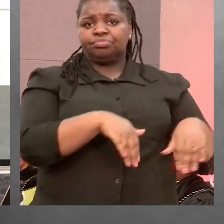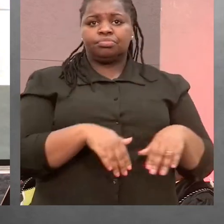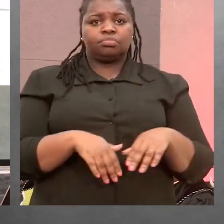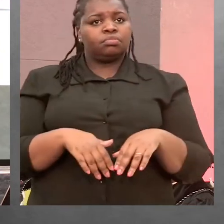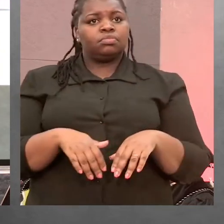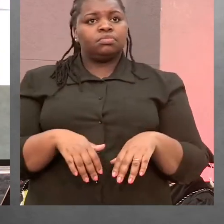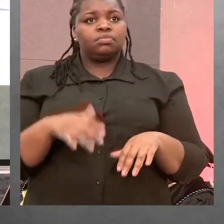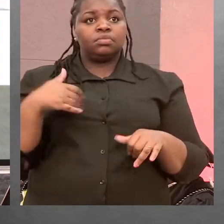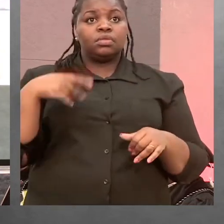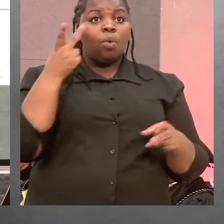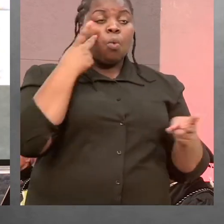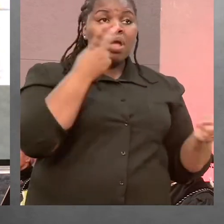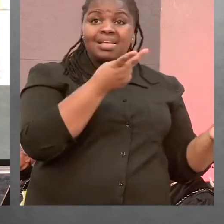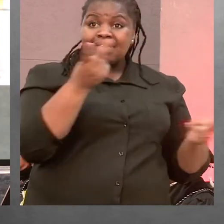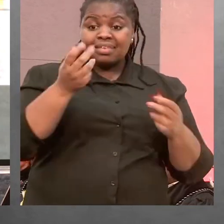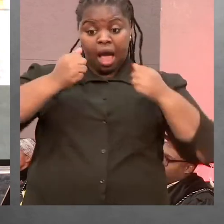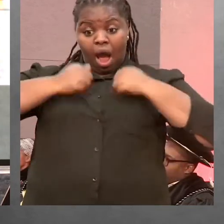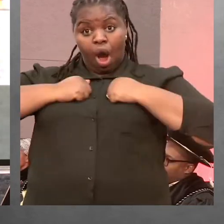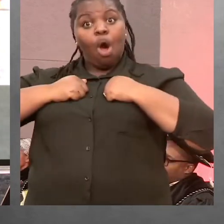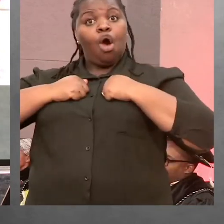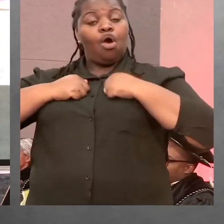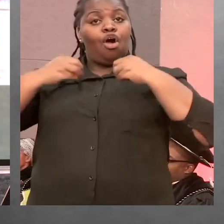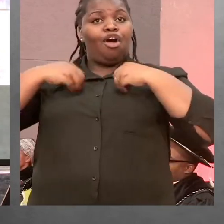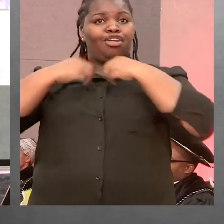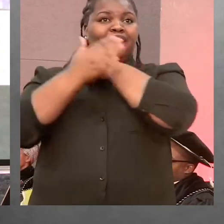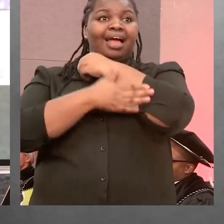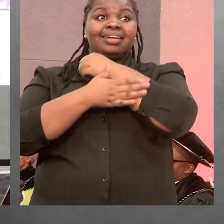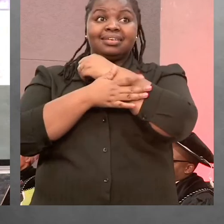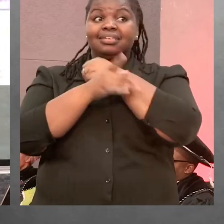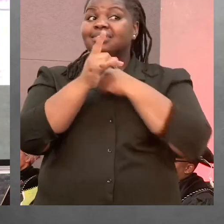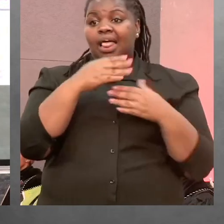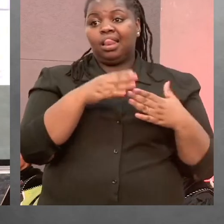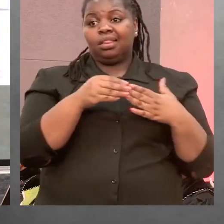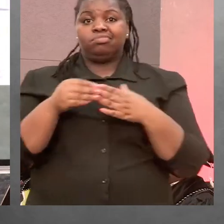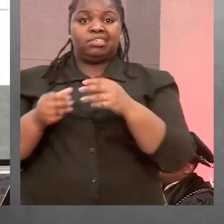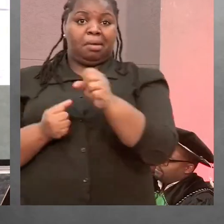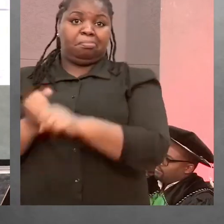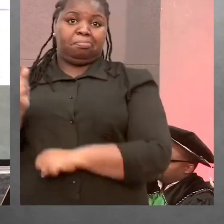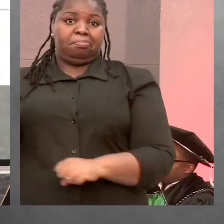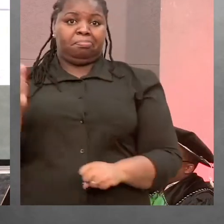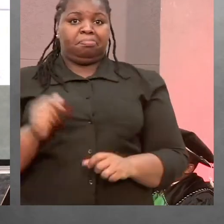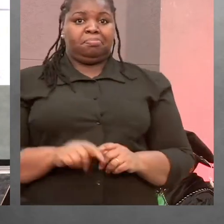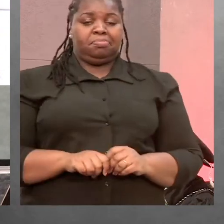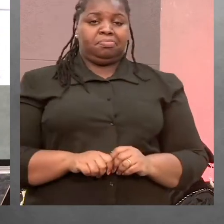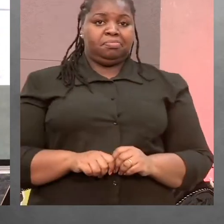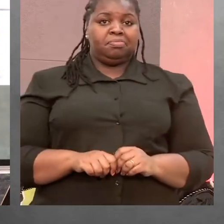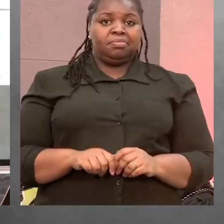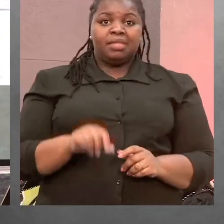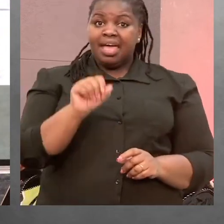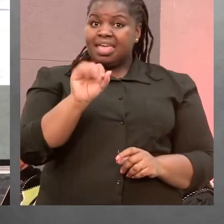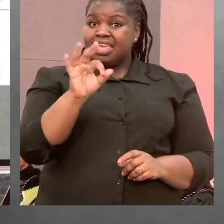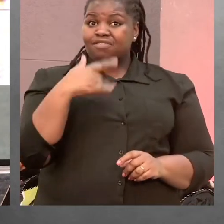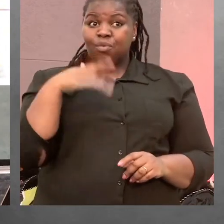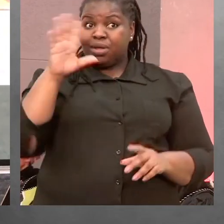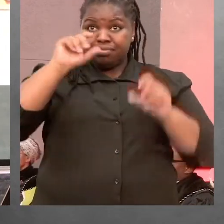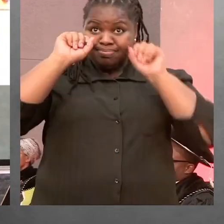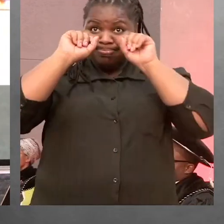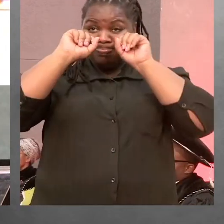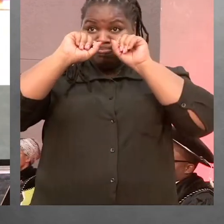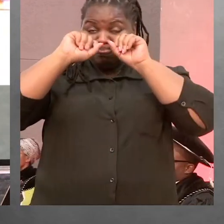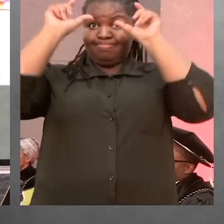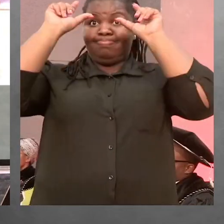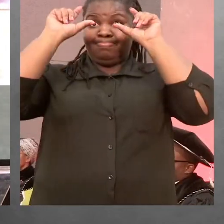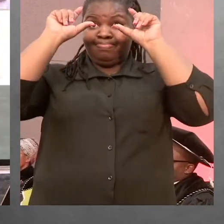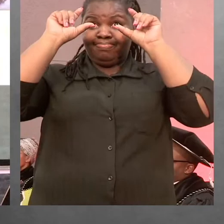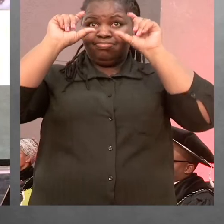We are seeing our own country going the same direction. If we don't wake up, we are